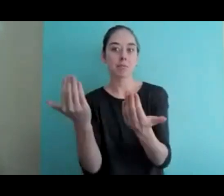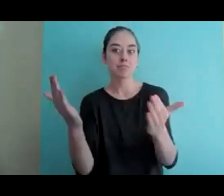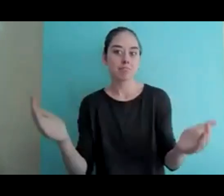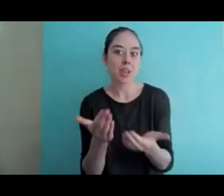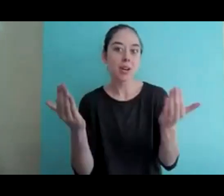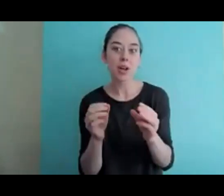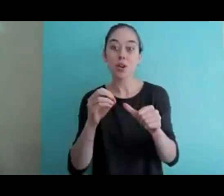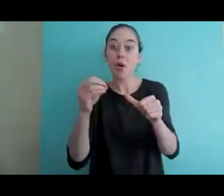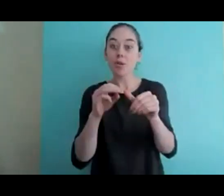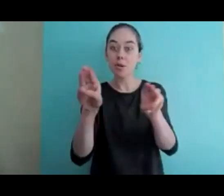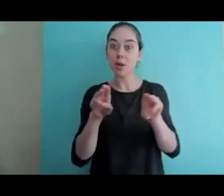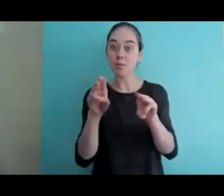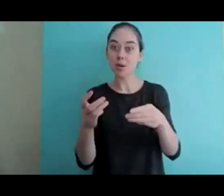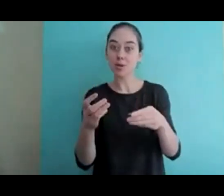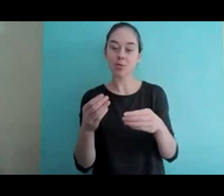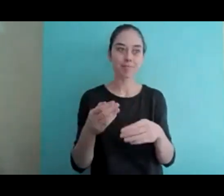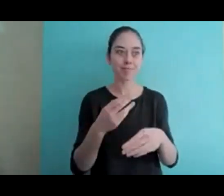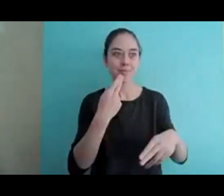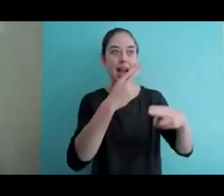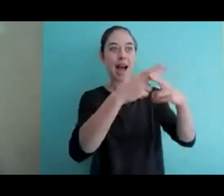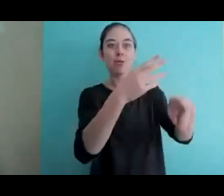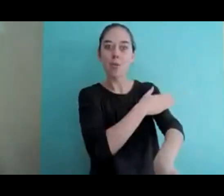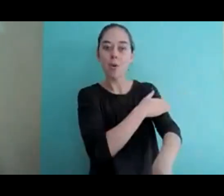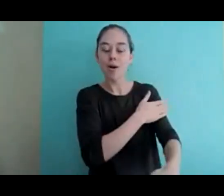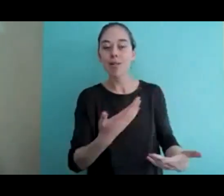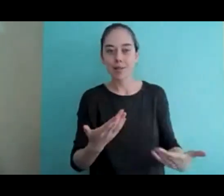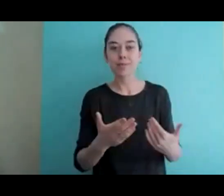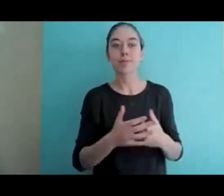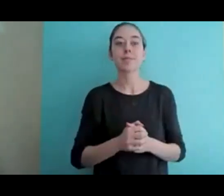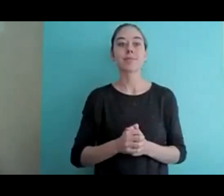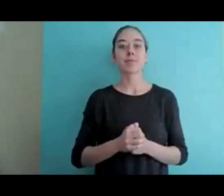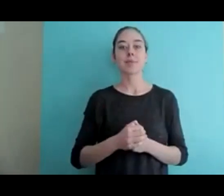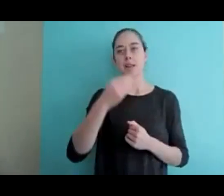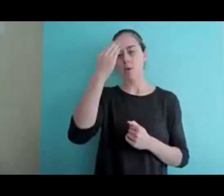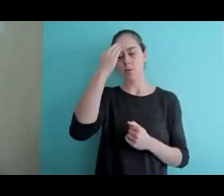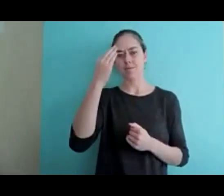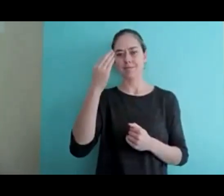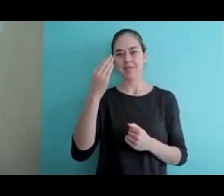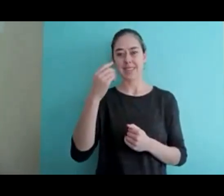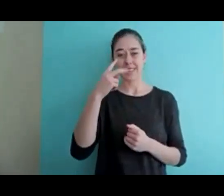out. I think it's very good because we see a hell of a lot of negative.